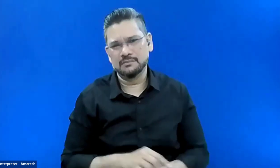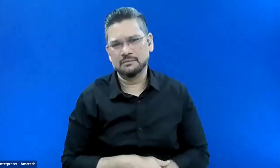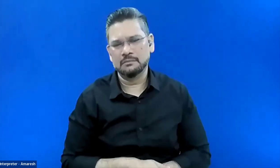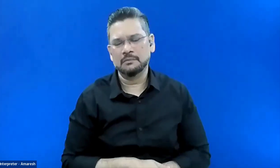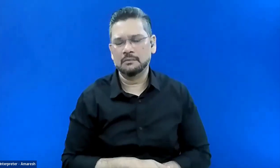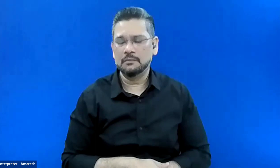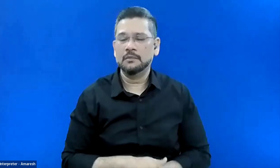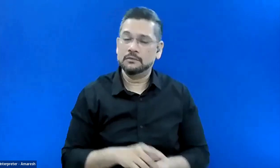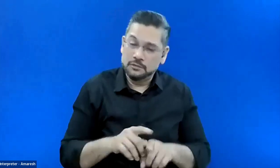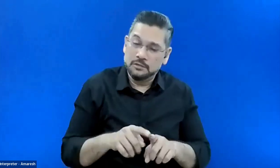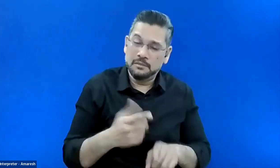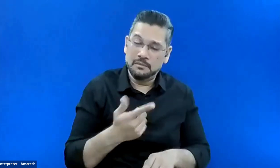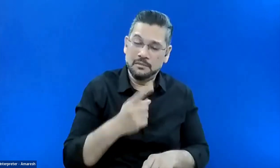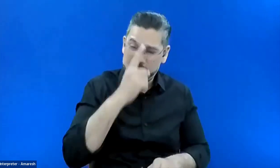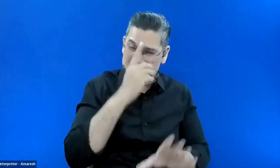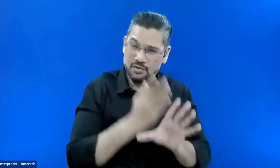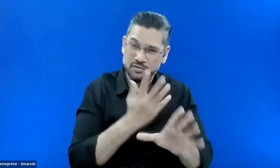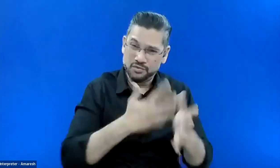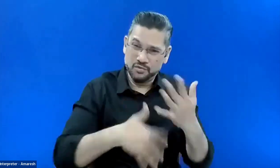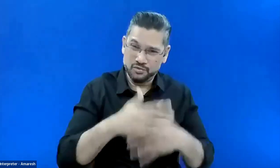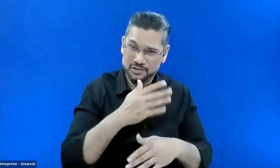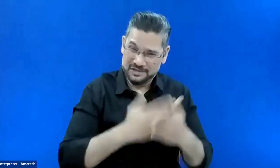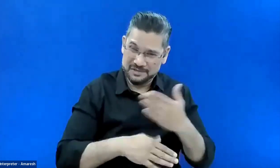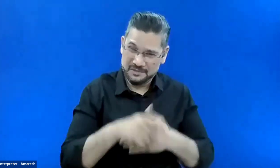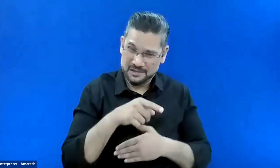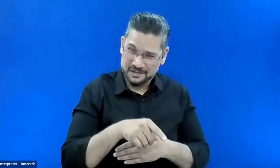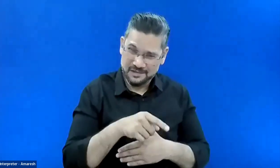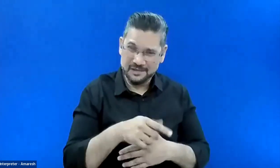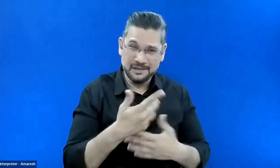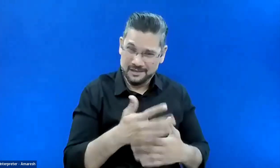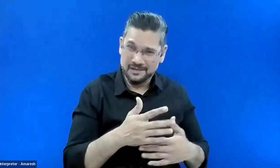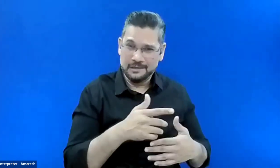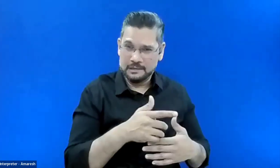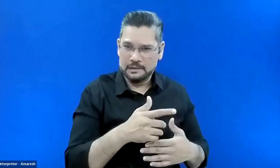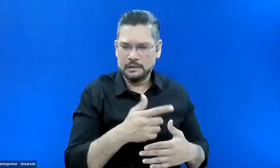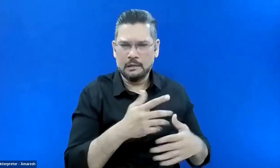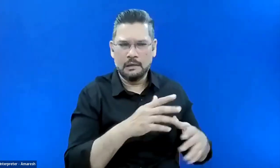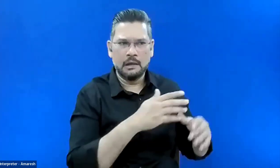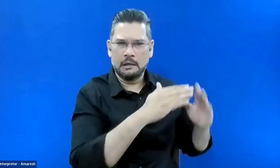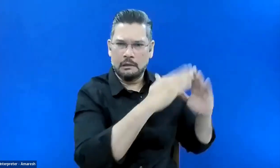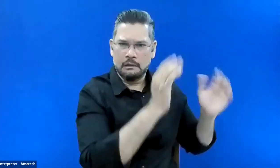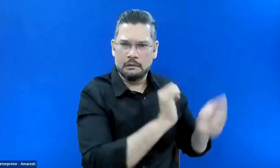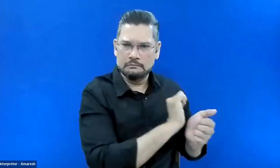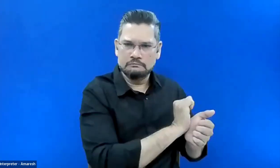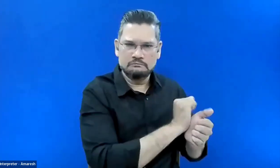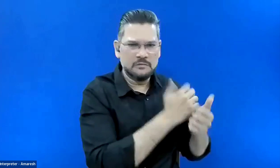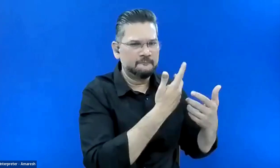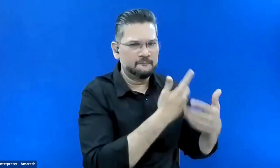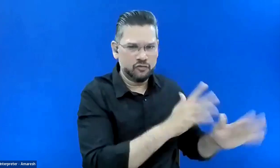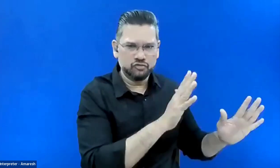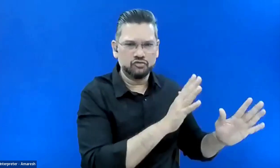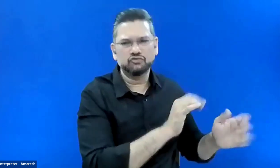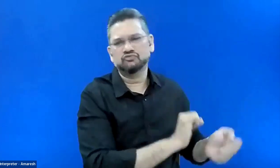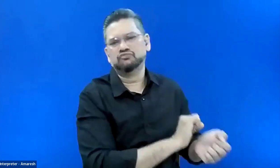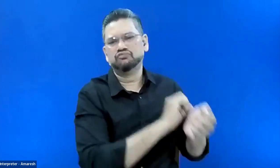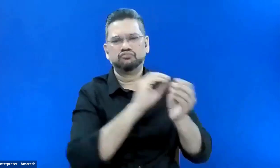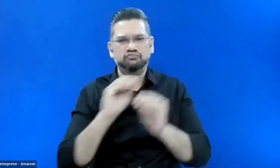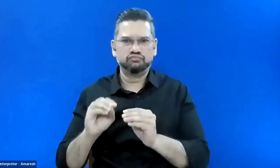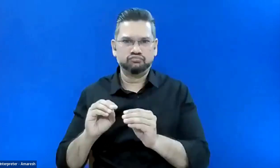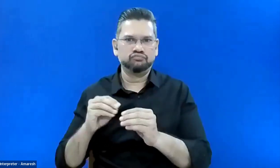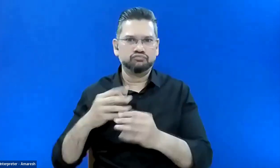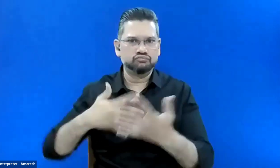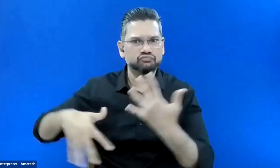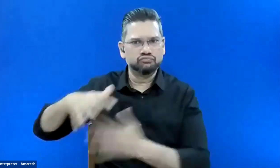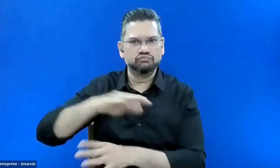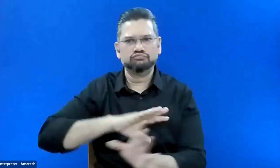psychosocial disabilities to adjust after coming out of an institution. I might also want to add